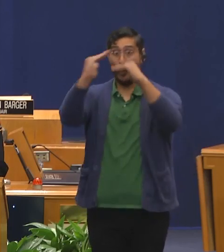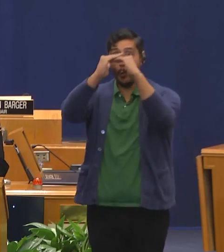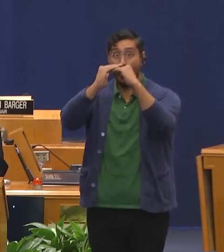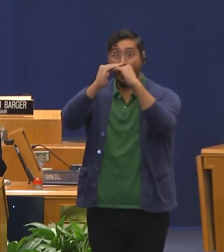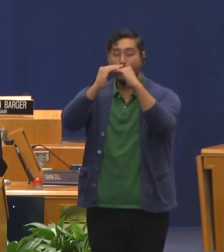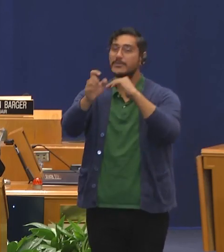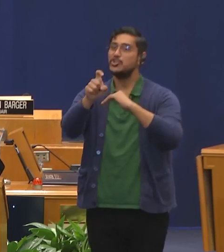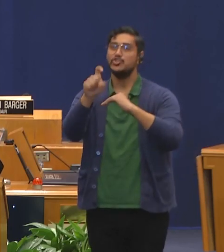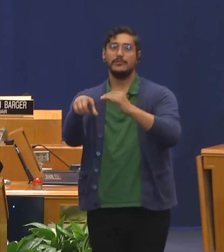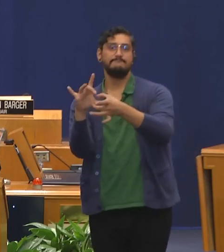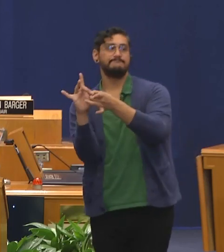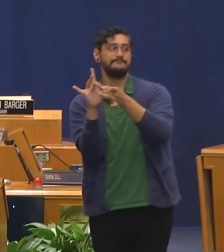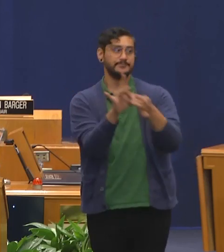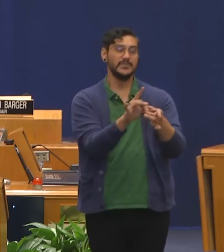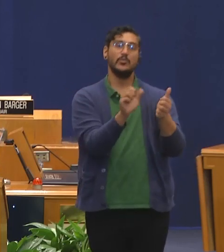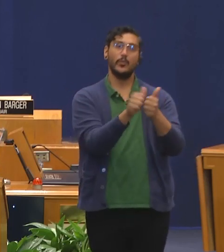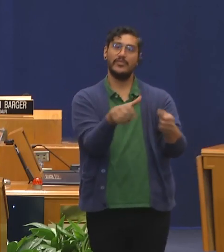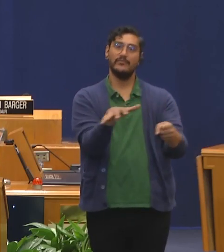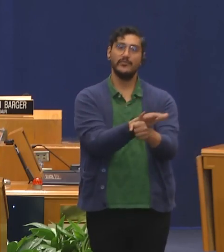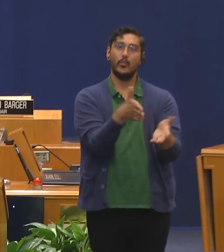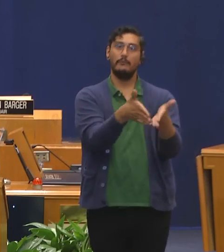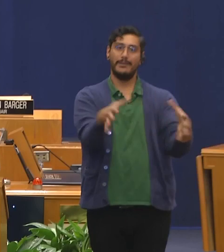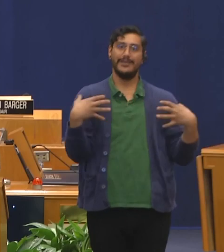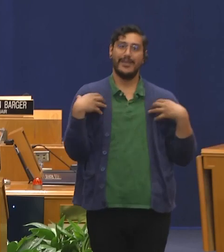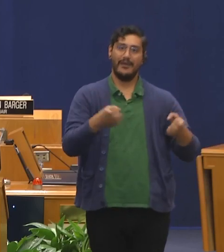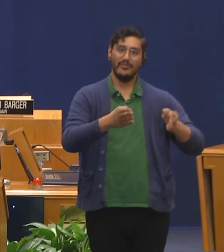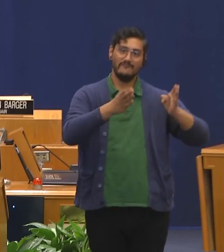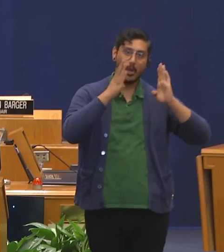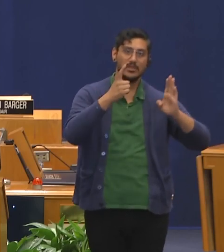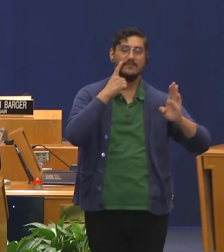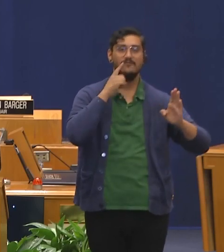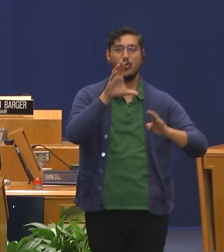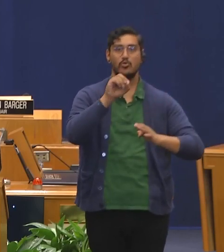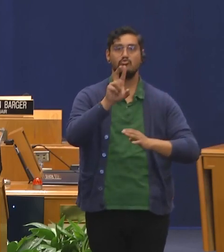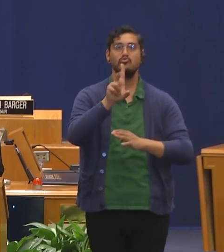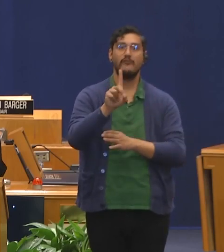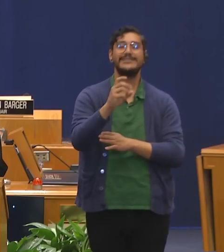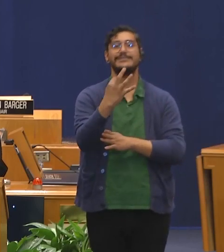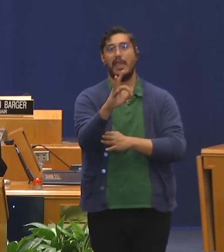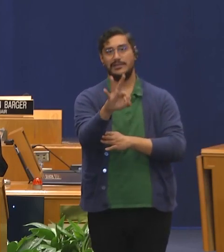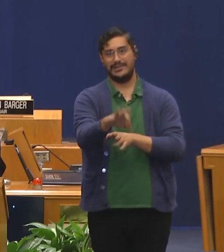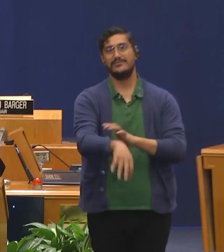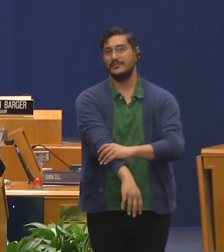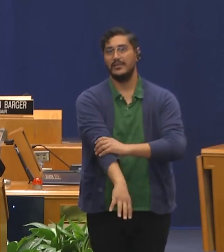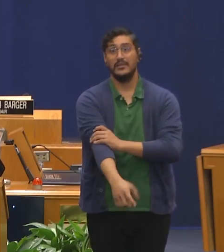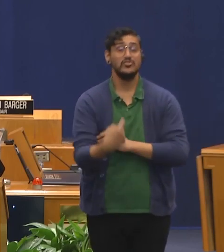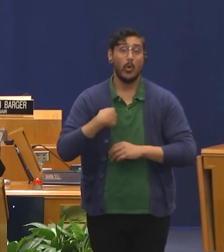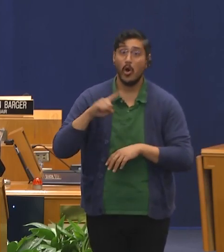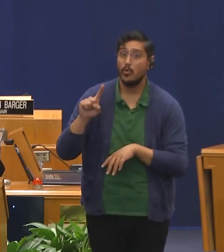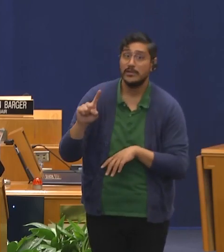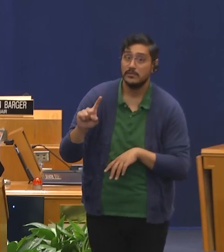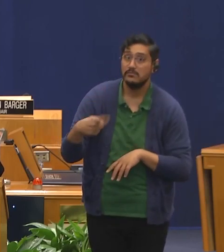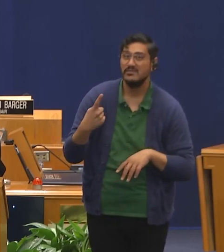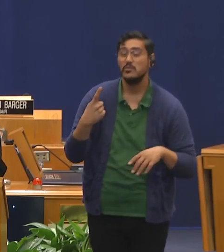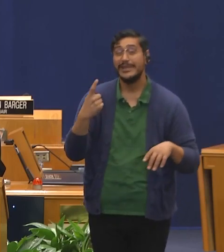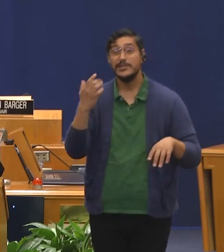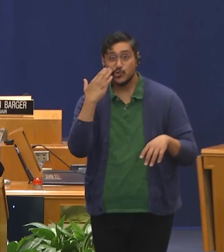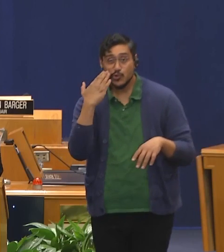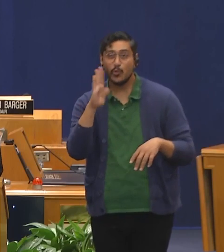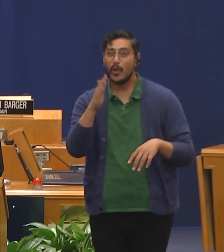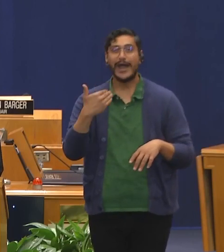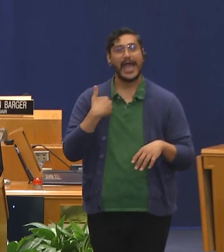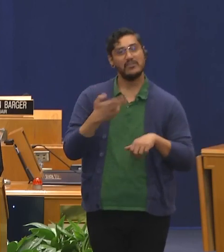our entire public health focus on COVID-19. So I've always felt that there would be a natural transition.